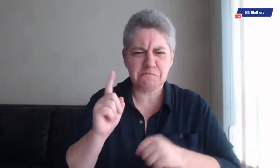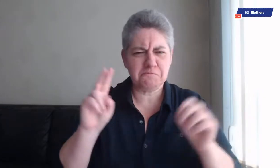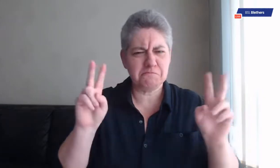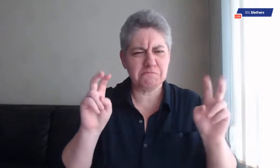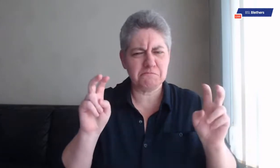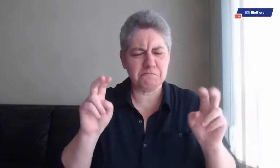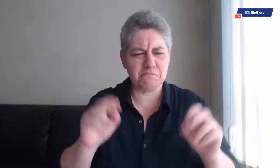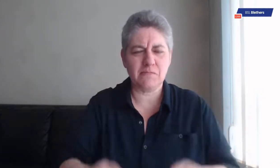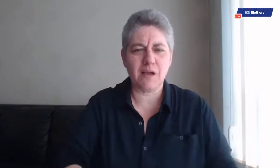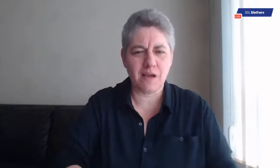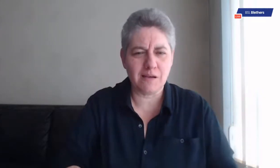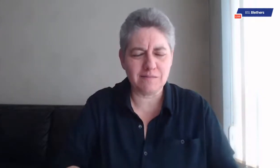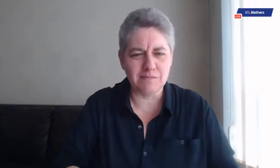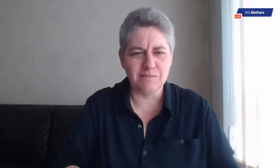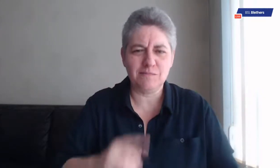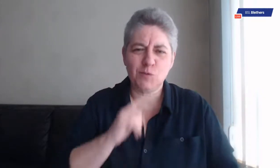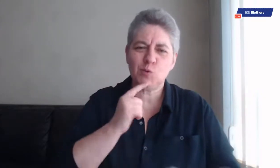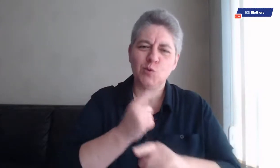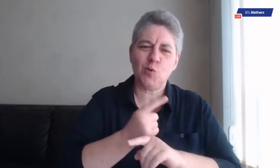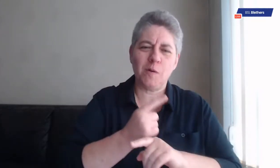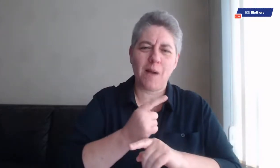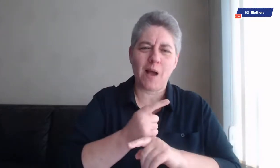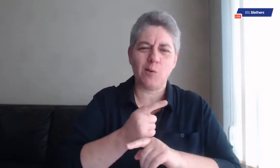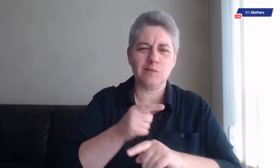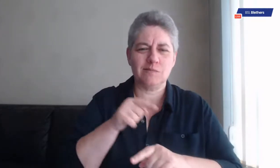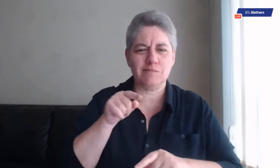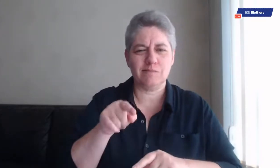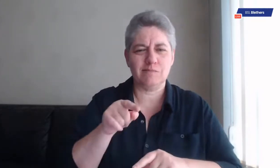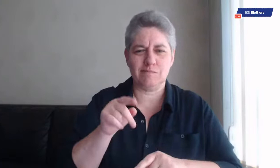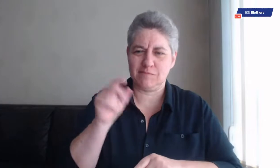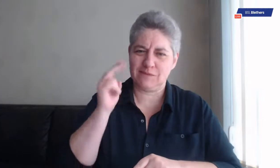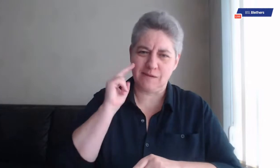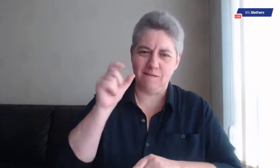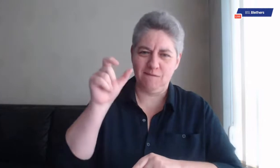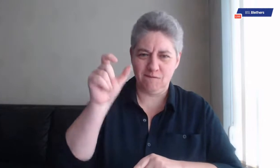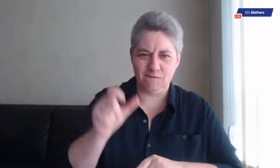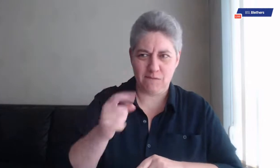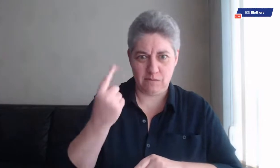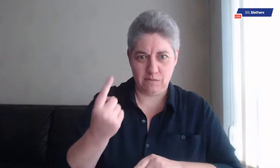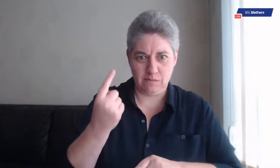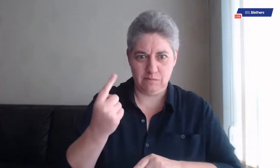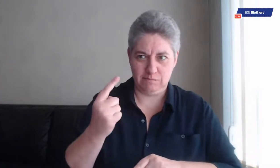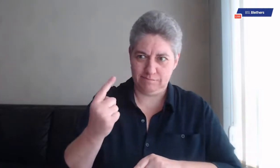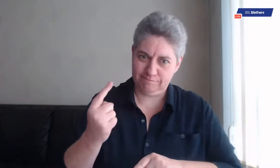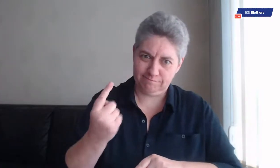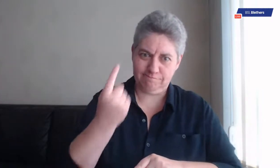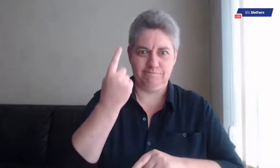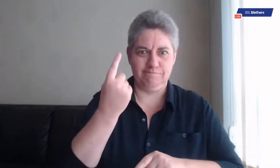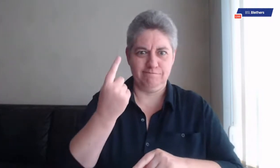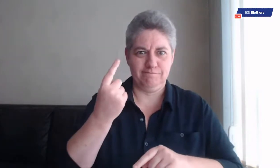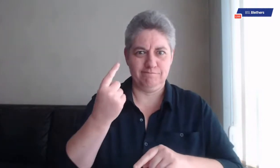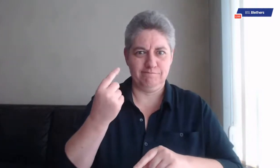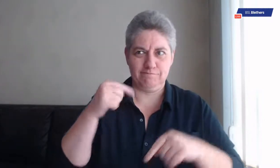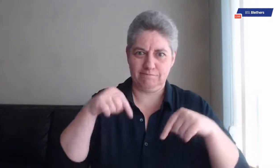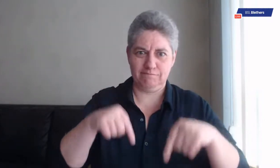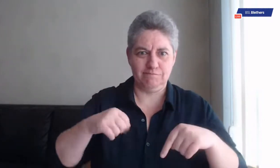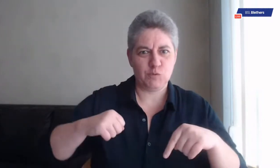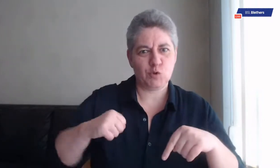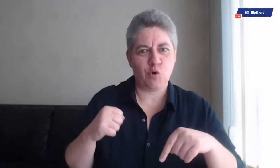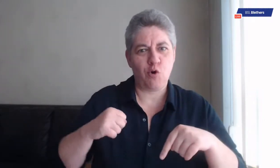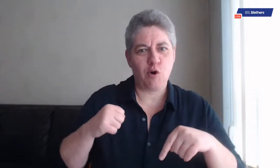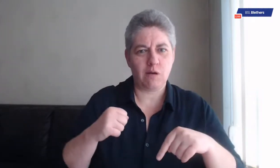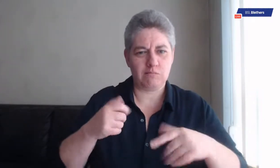BSL Blethers. So, what have we got in store for you for August 2022? Well, we have a